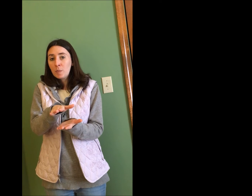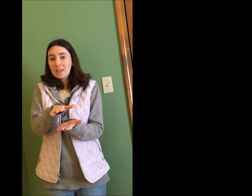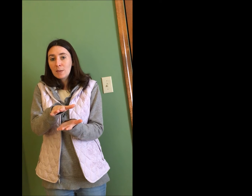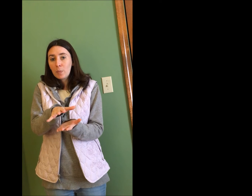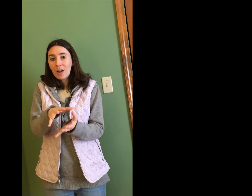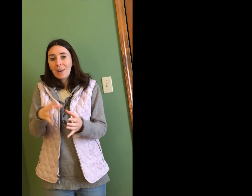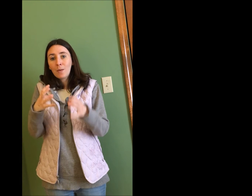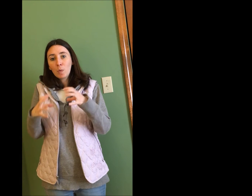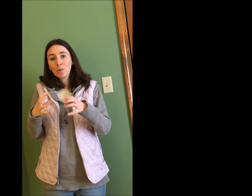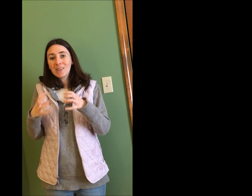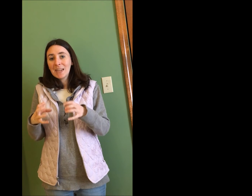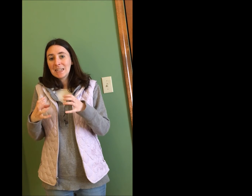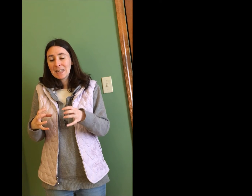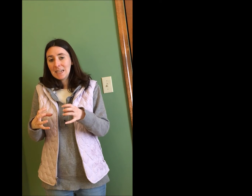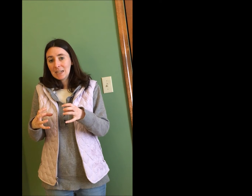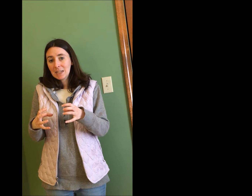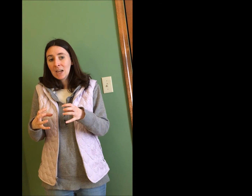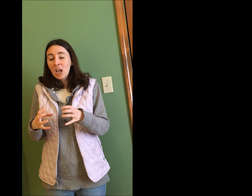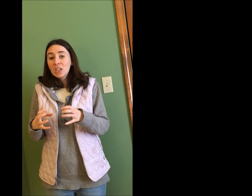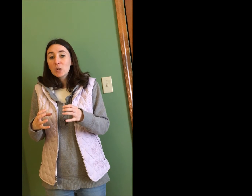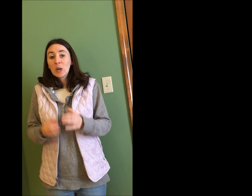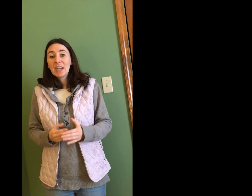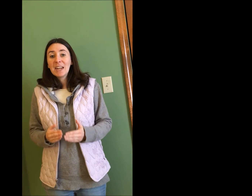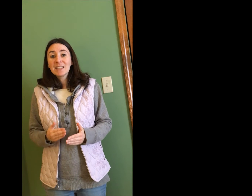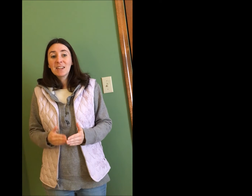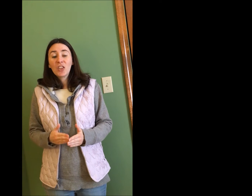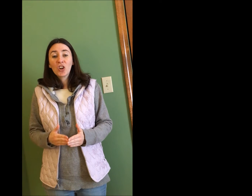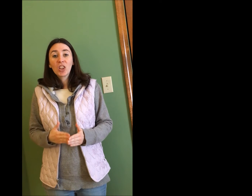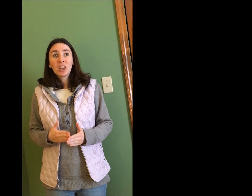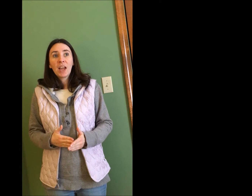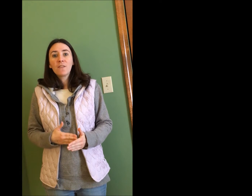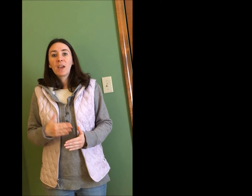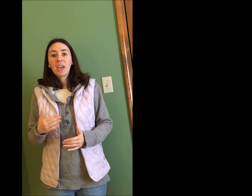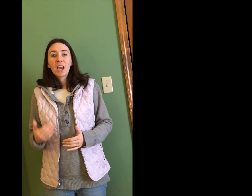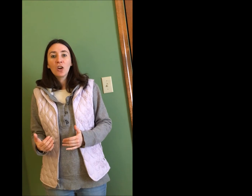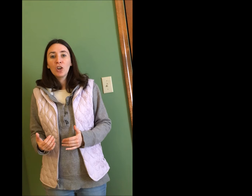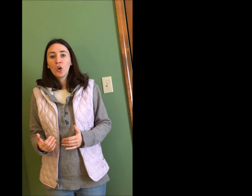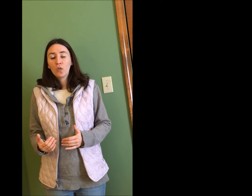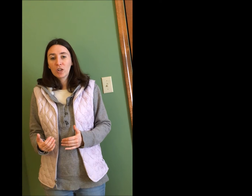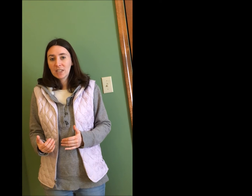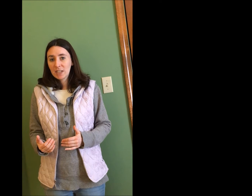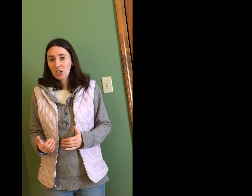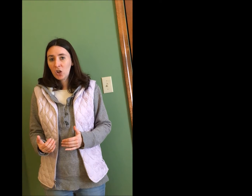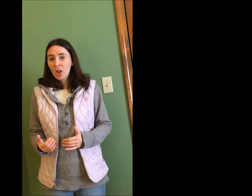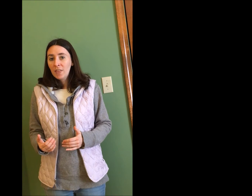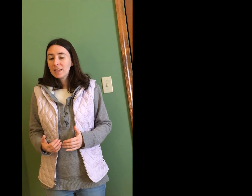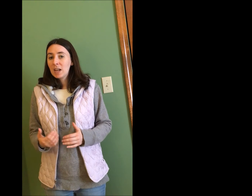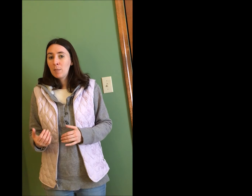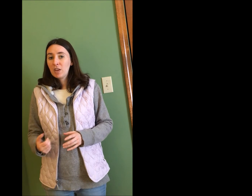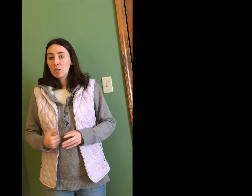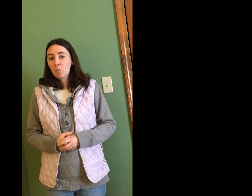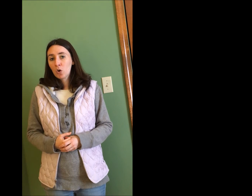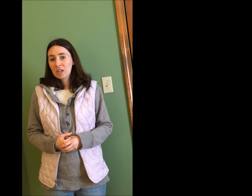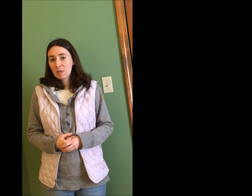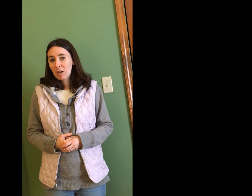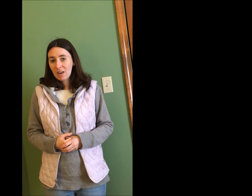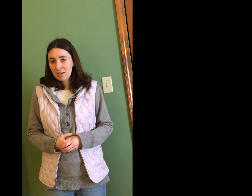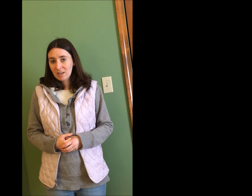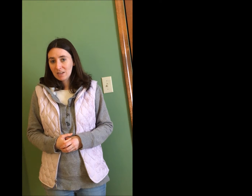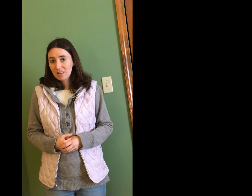piece of bread, and then we pretend to eat it. So again, it's another life carryover skill that's going to make them more independent